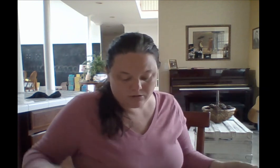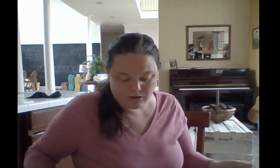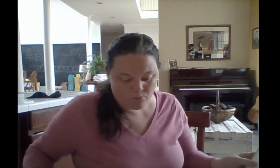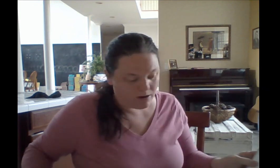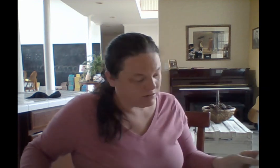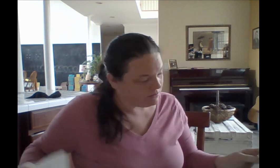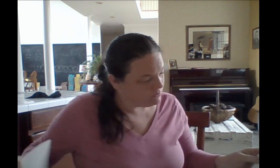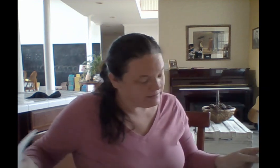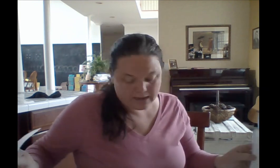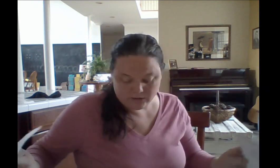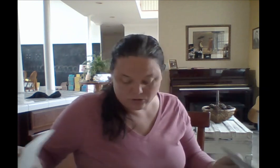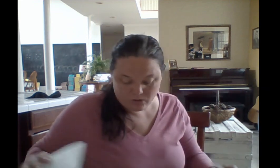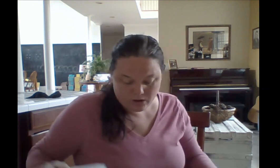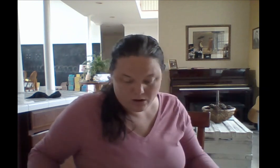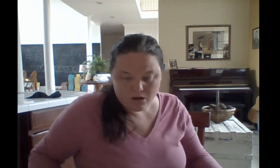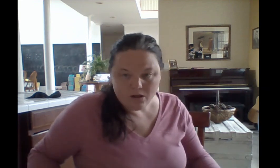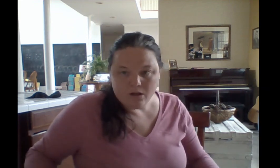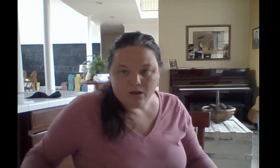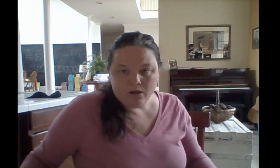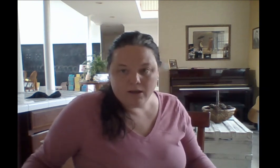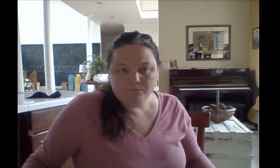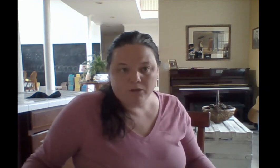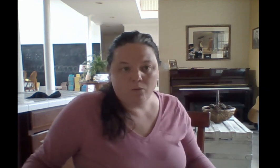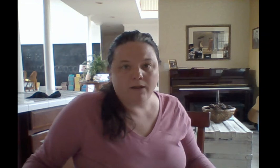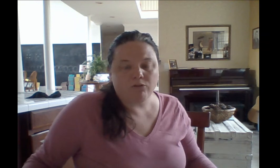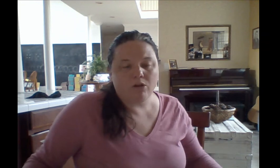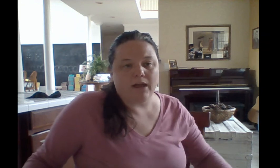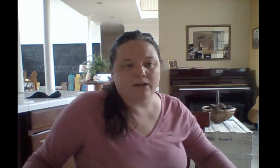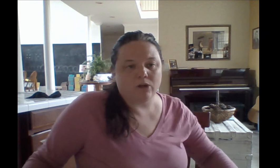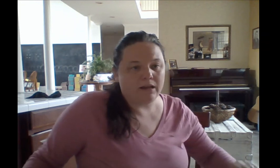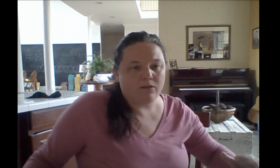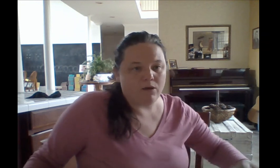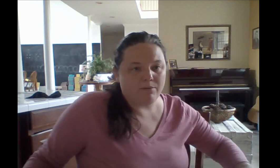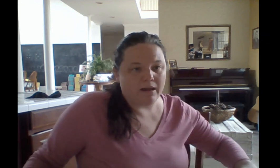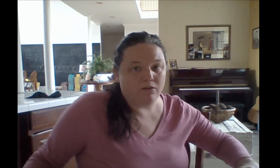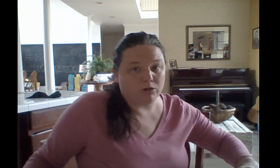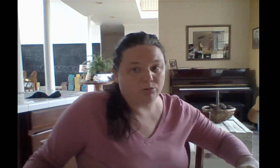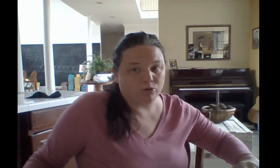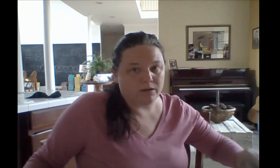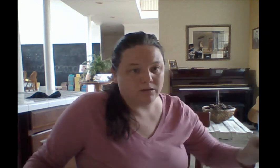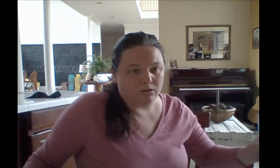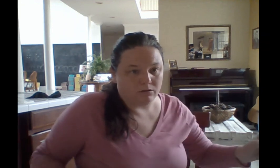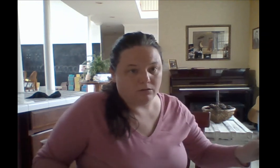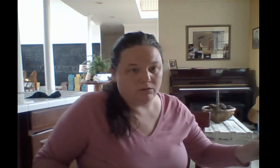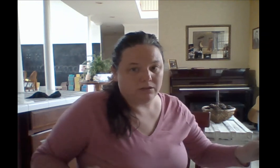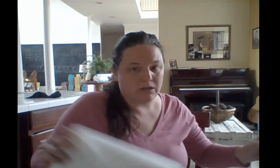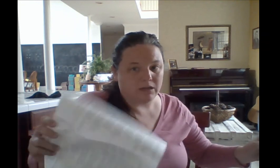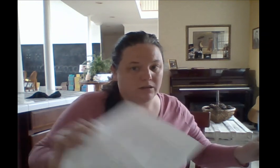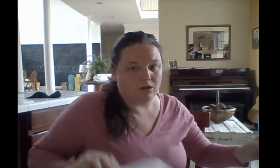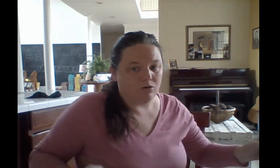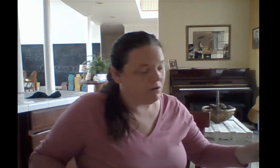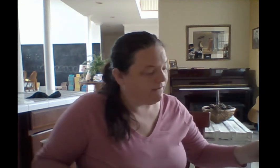deaf awareness quiz answers on there. Okay, you will have to know the actual. I didn't give you multiple choice on this test, but you have